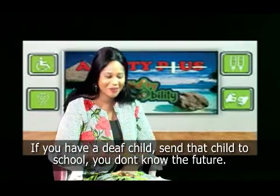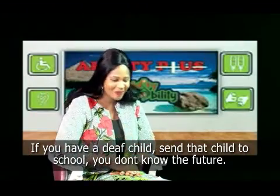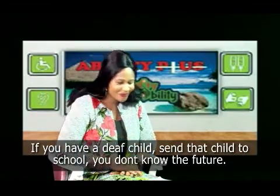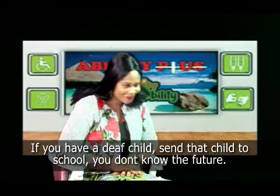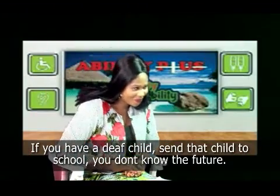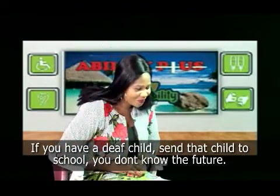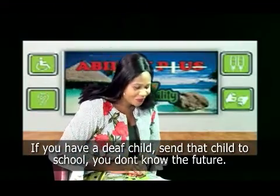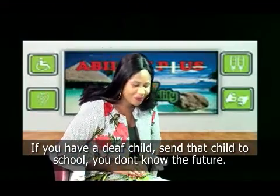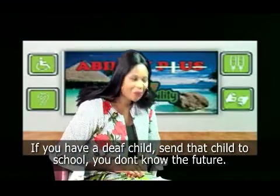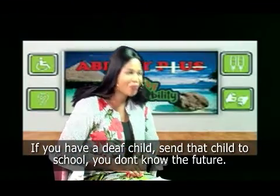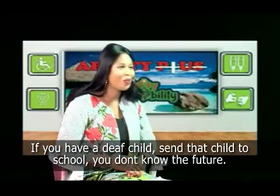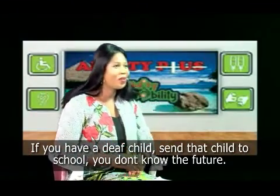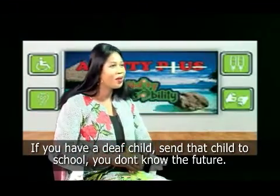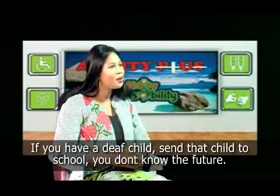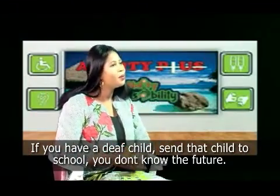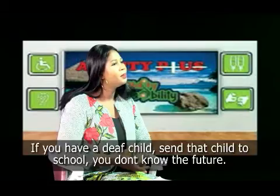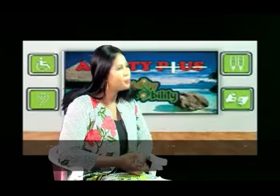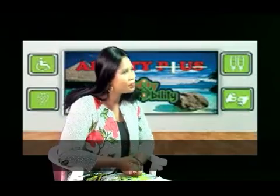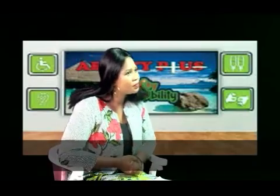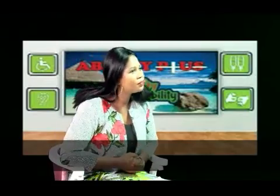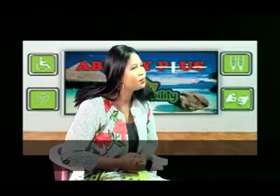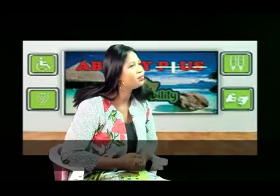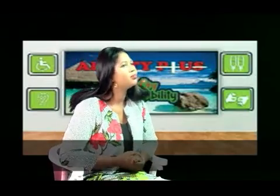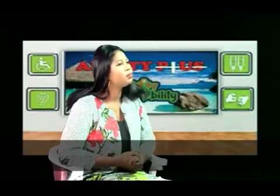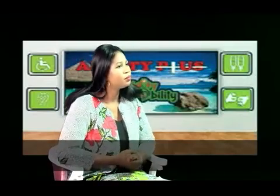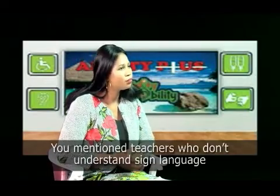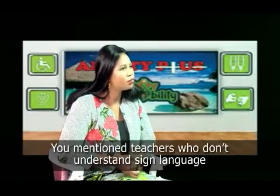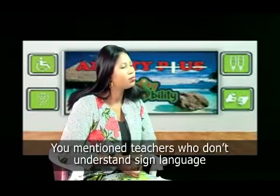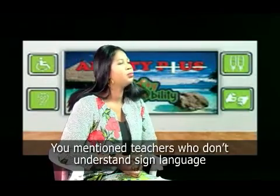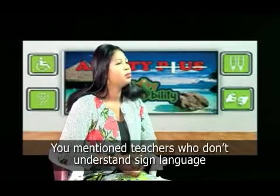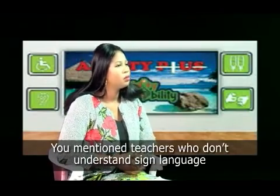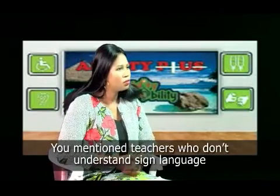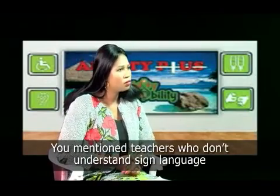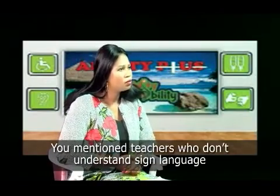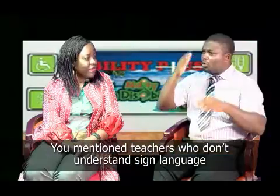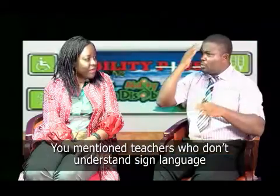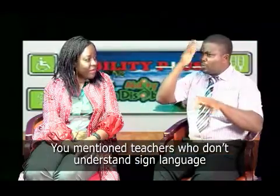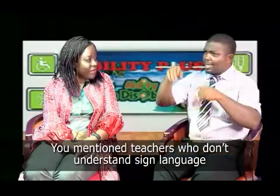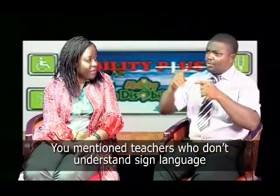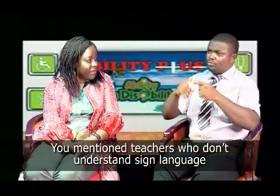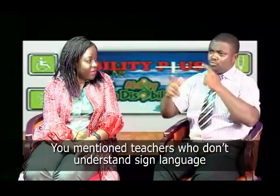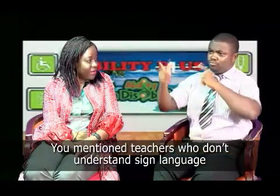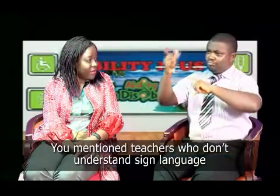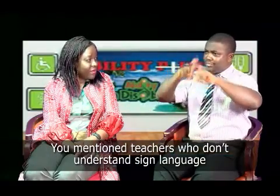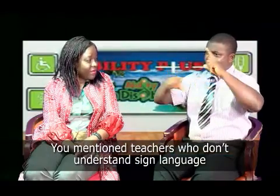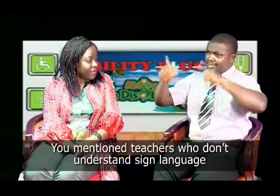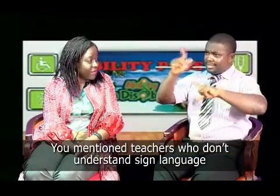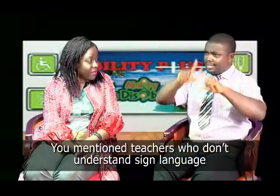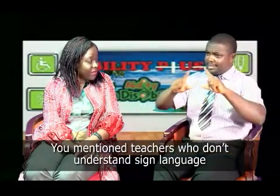beautiful. Thank you. You mentioned teachers who don't understand sign language.